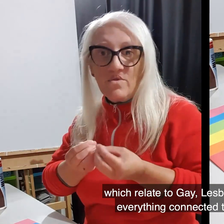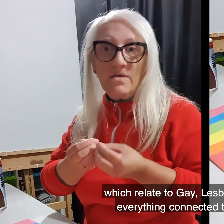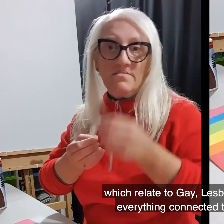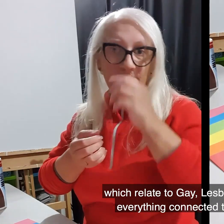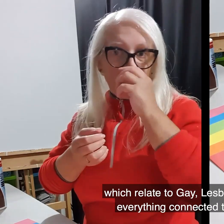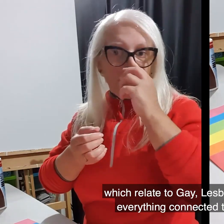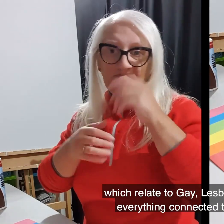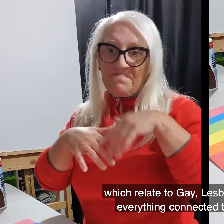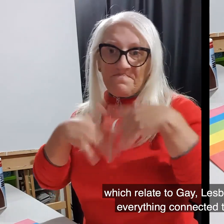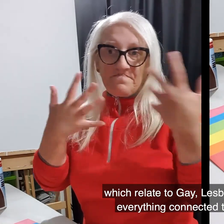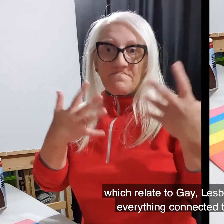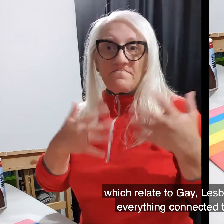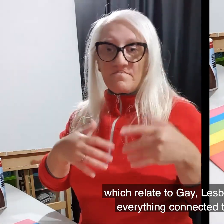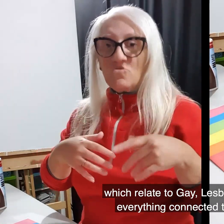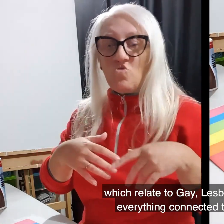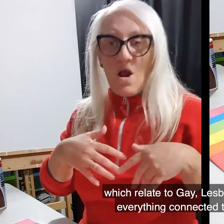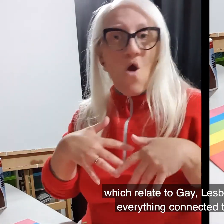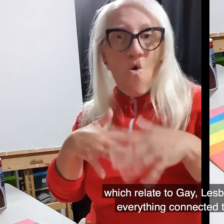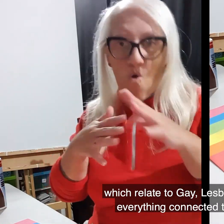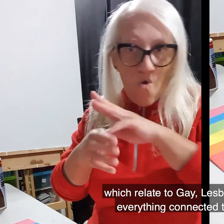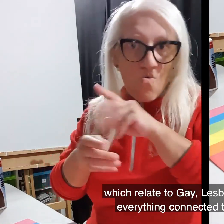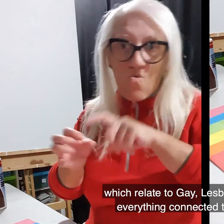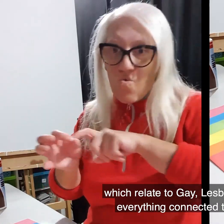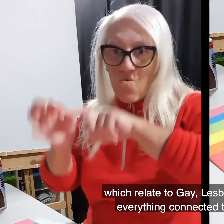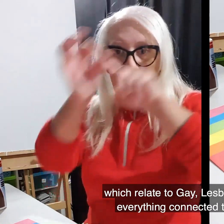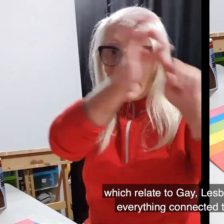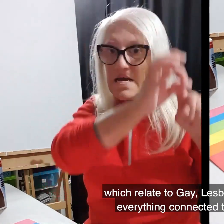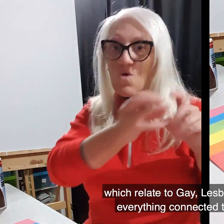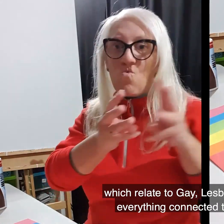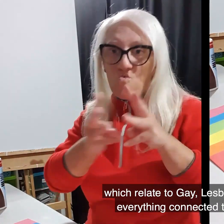transsexual, everything connected to queer words.